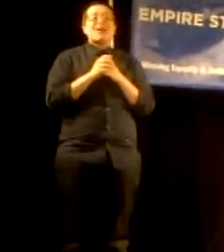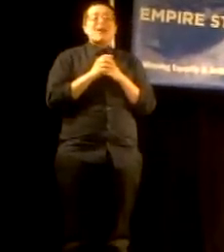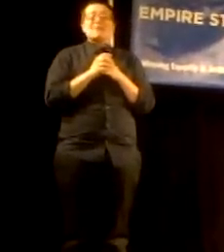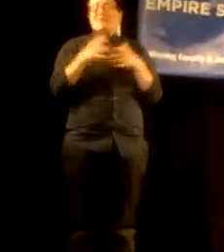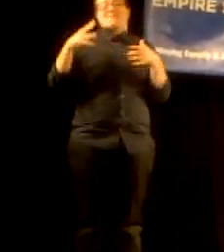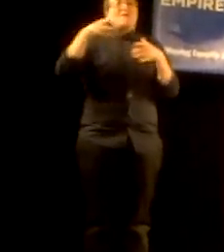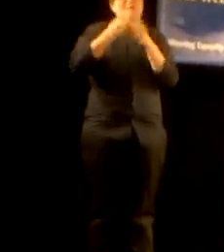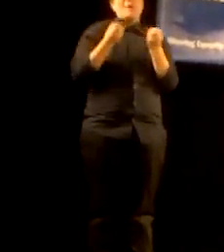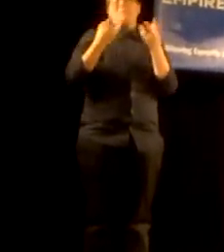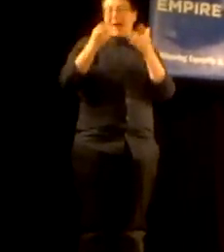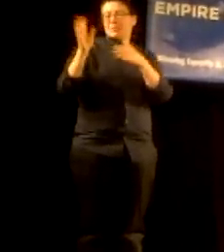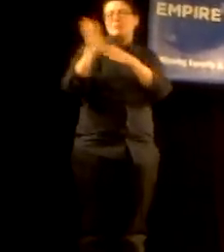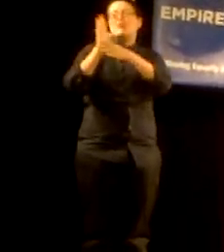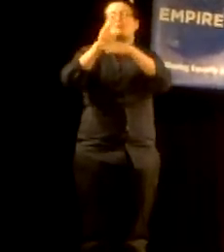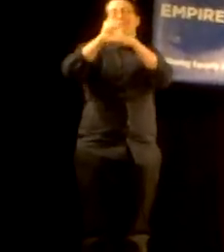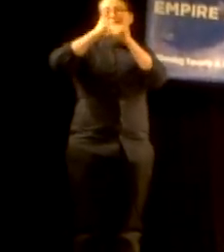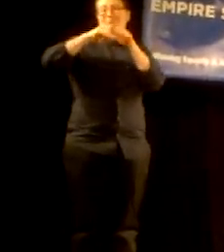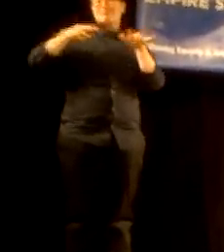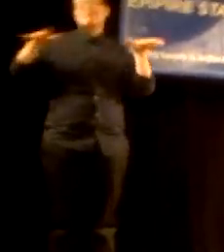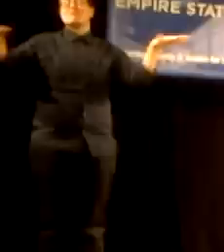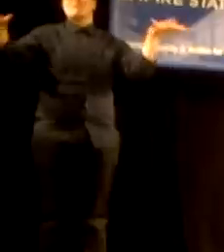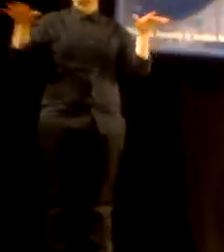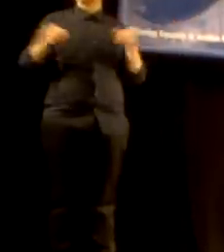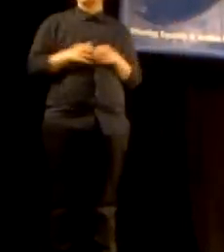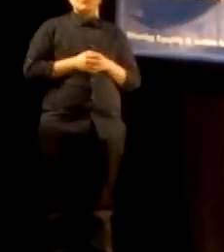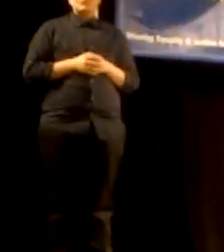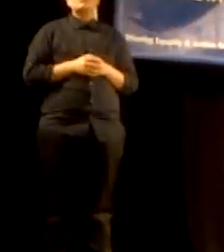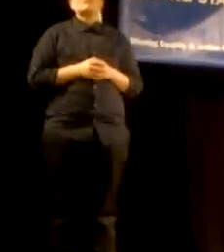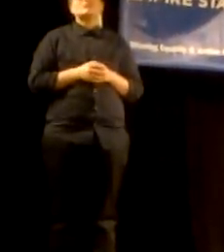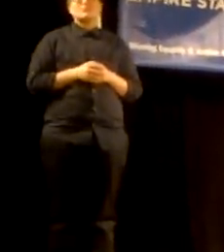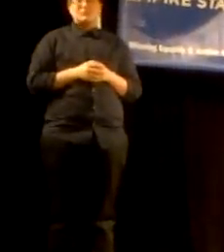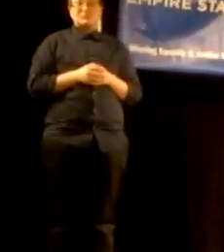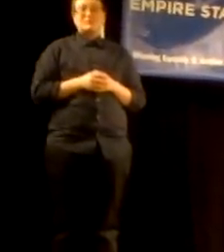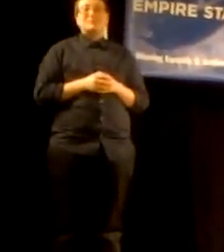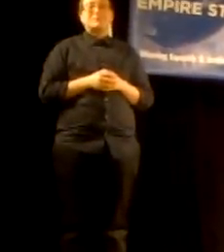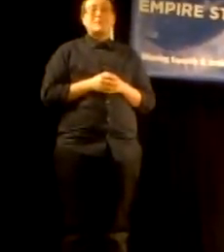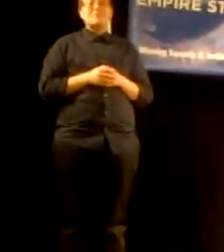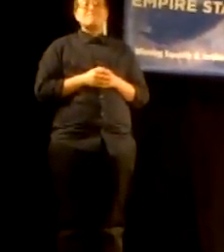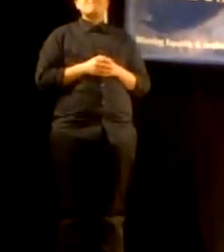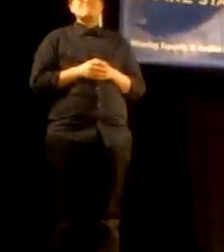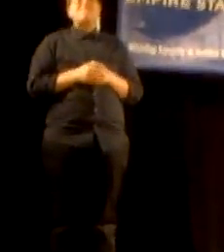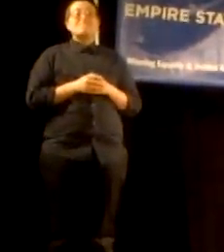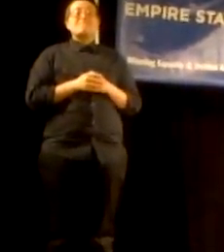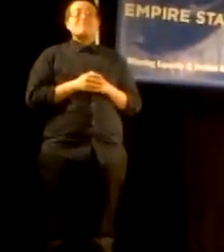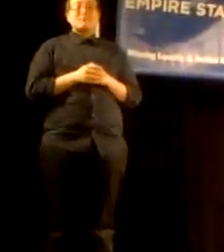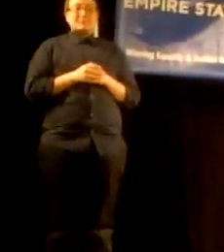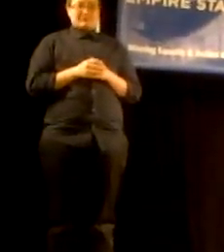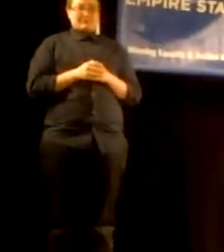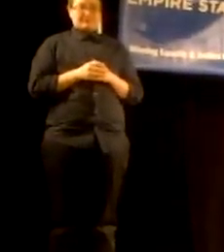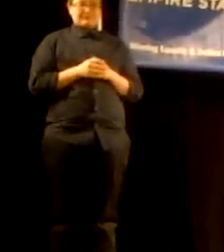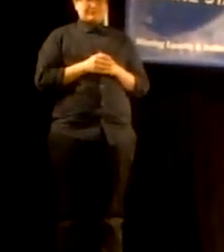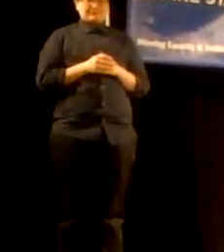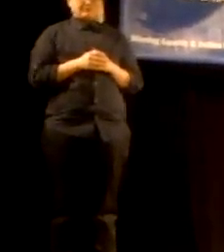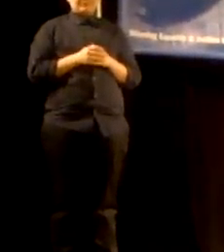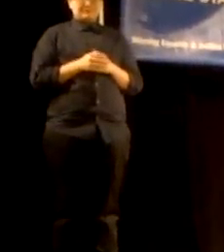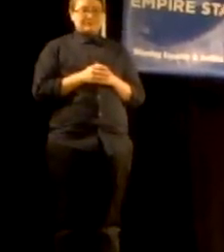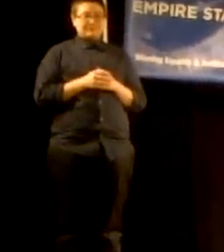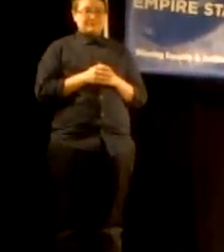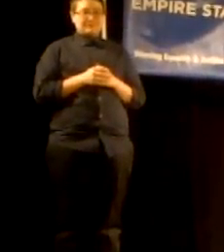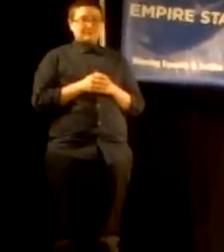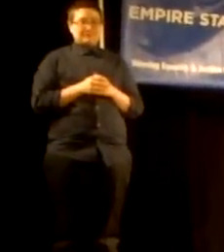was in theaters all over the country earlier this year. Some people in my apartment building refer to me as